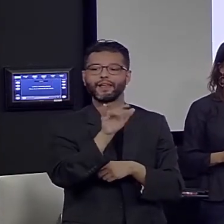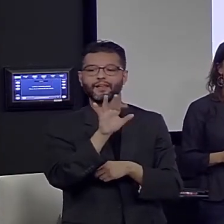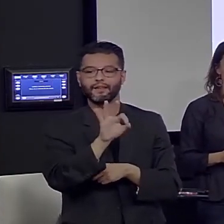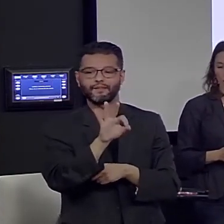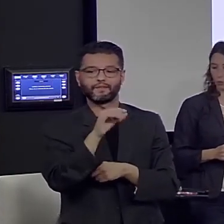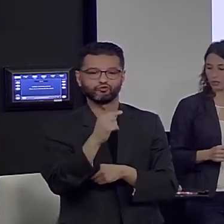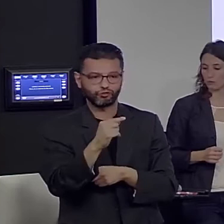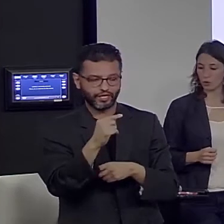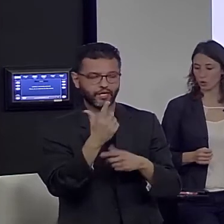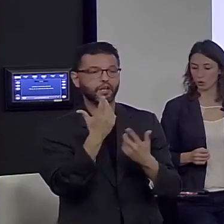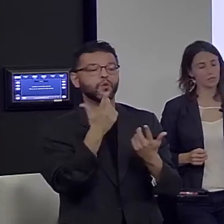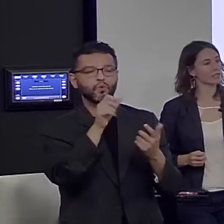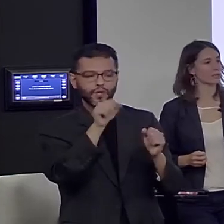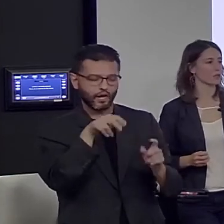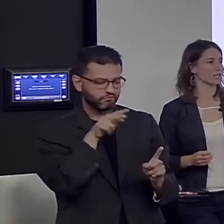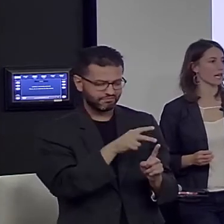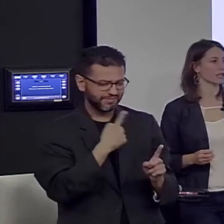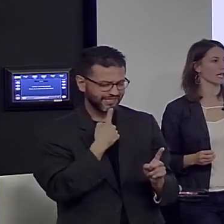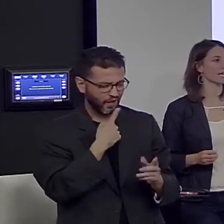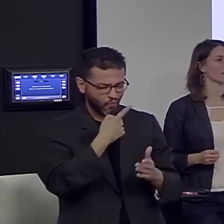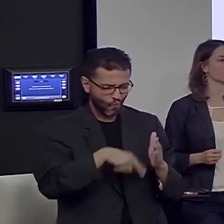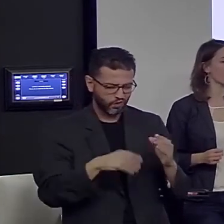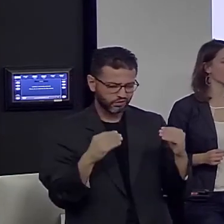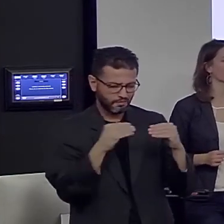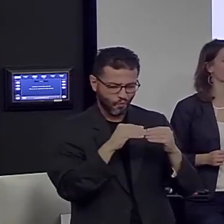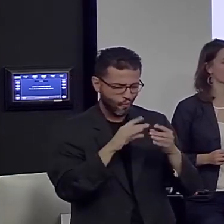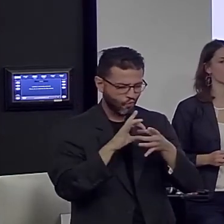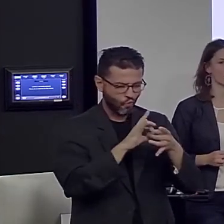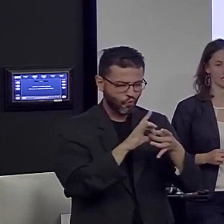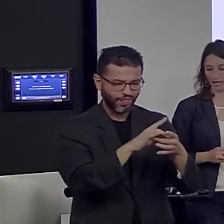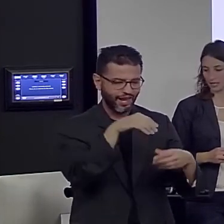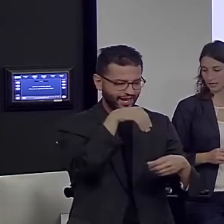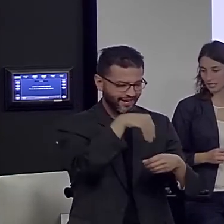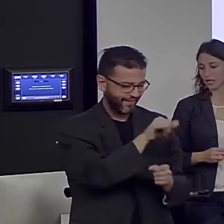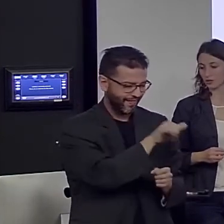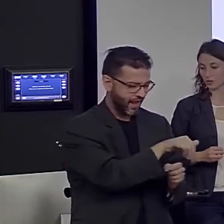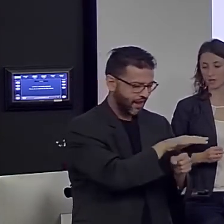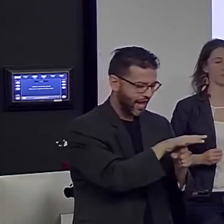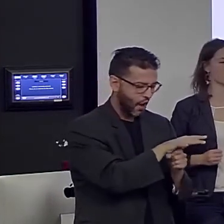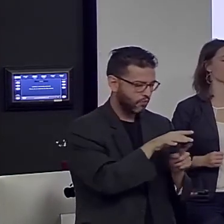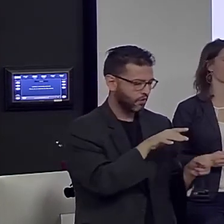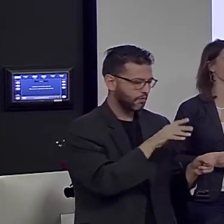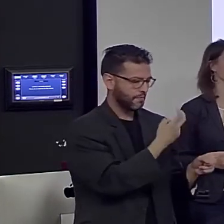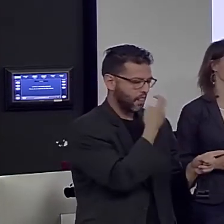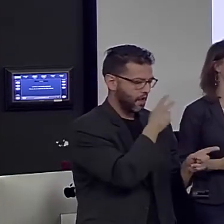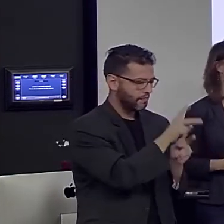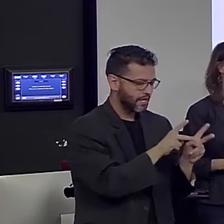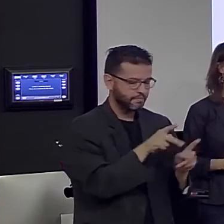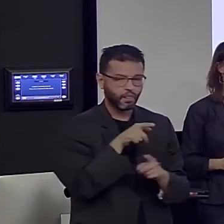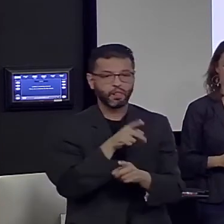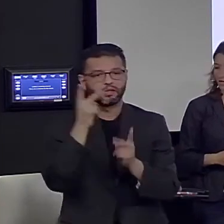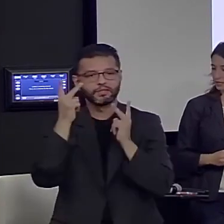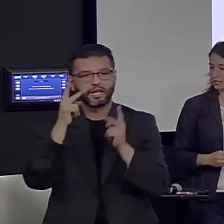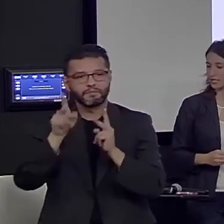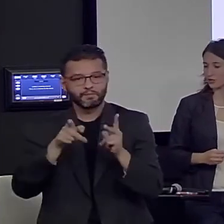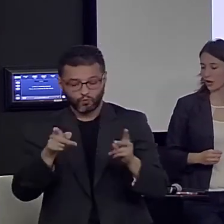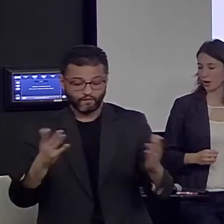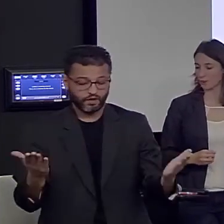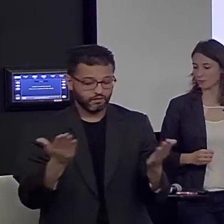processing, and say, what's more correlated with this area in the blind relative to the sighted? And you get a big chunk of visual cortex